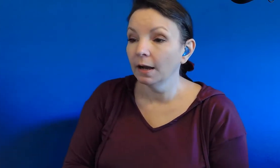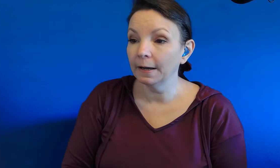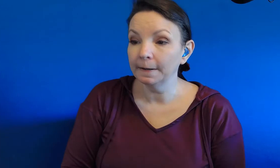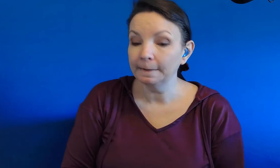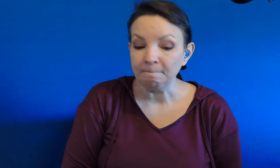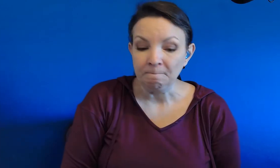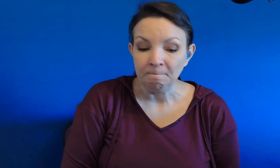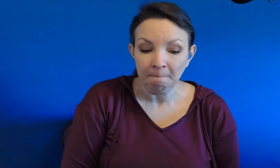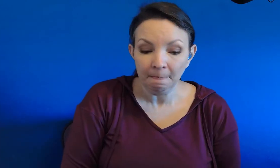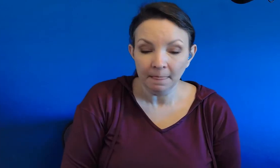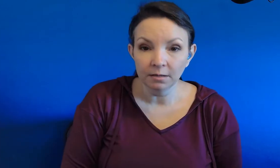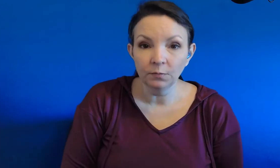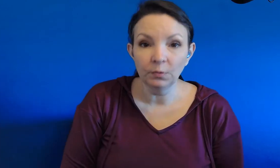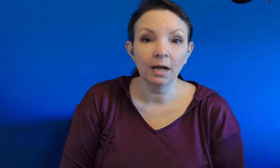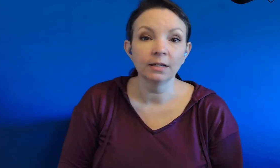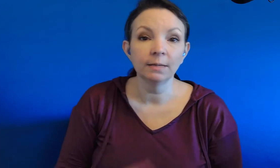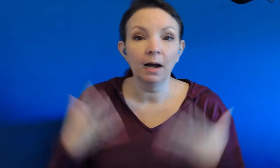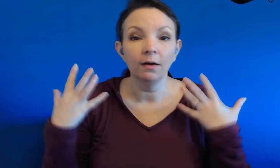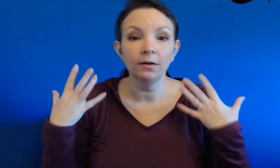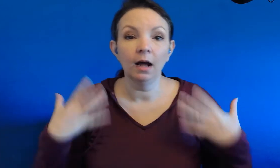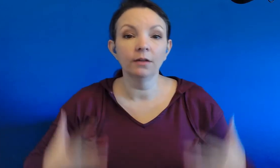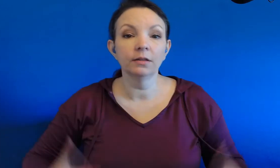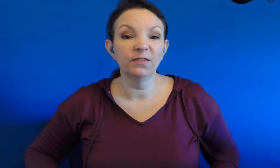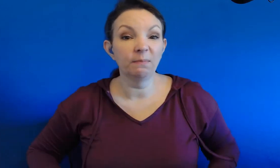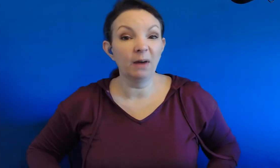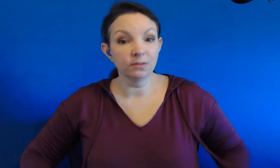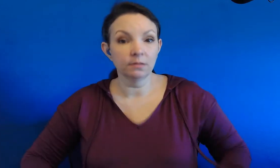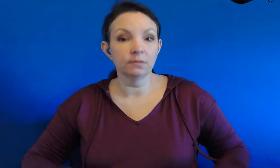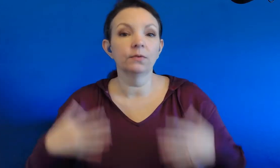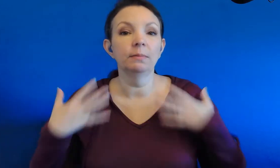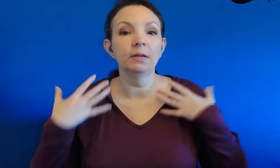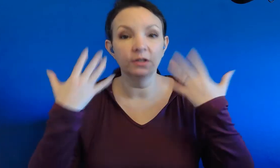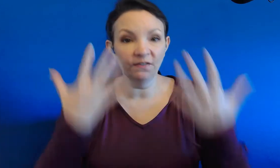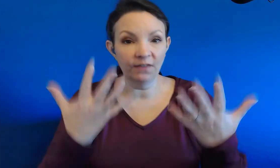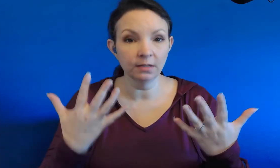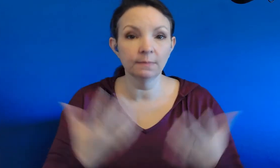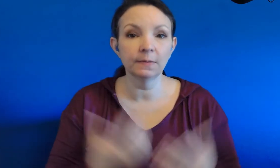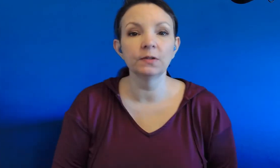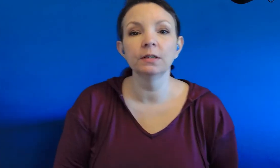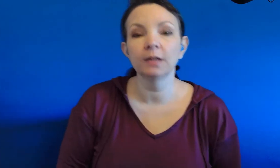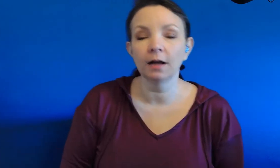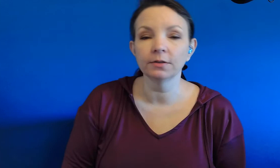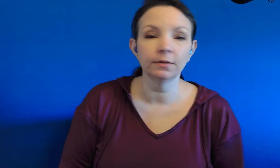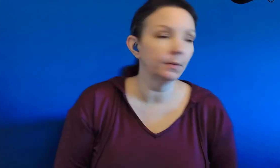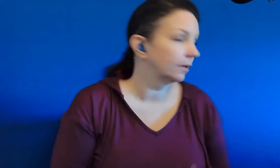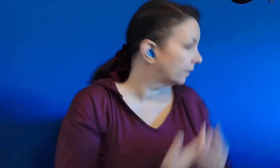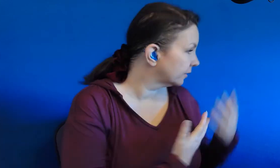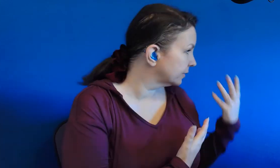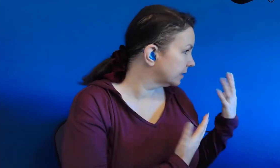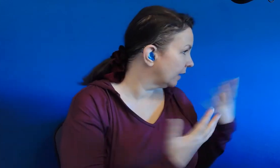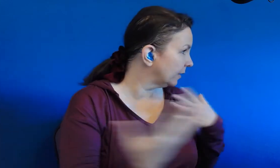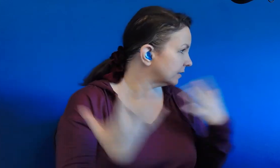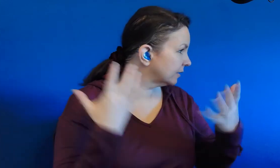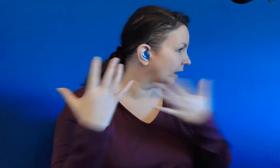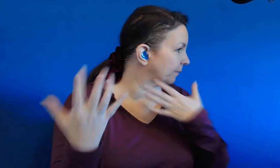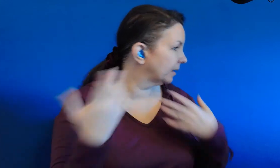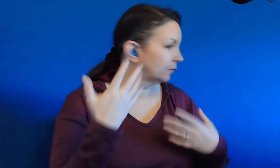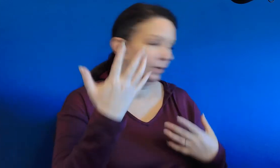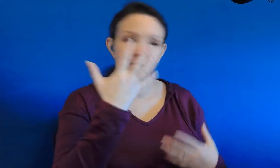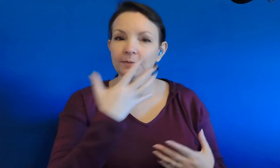Um, we talked about how different postures. You want to make sure you're facing the person you talk to. We don't want to turn sideways to talk because we need to be able to